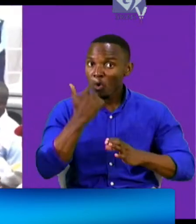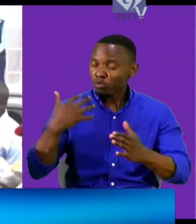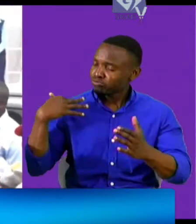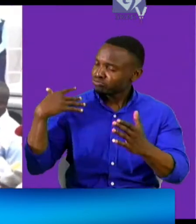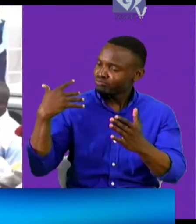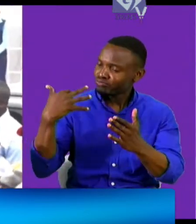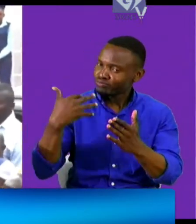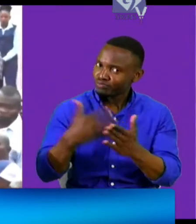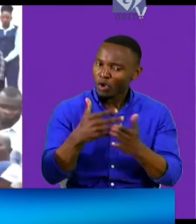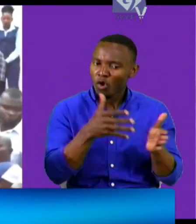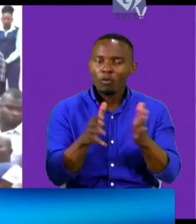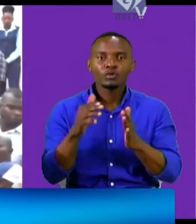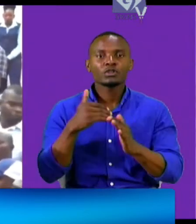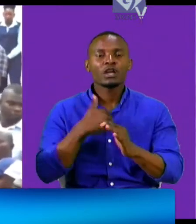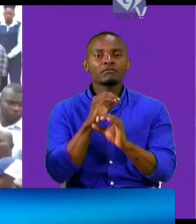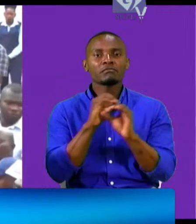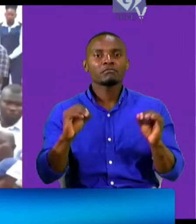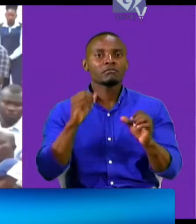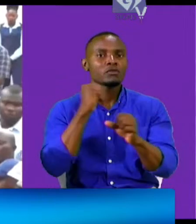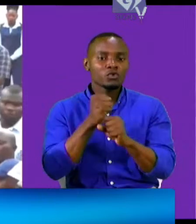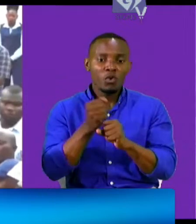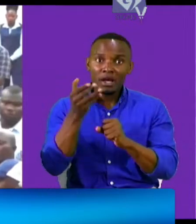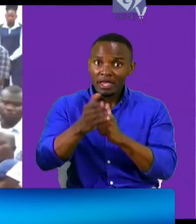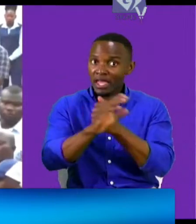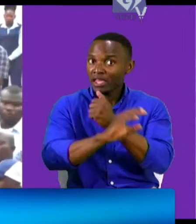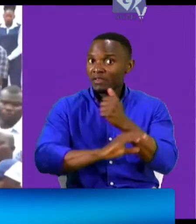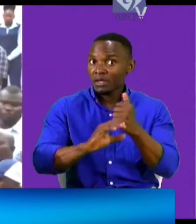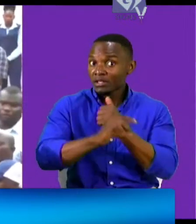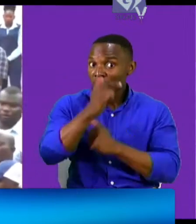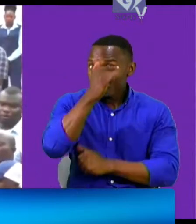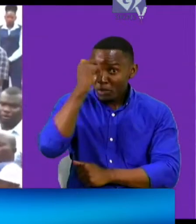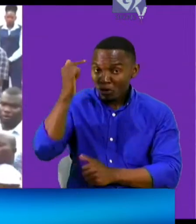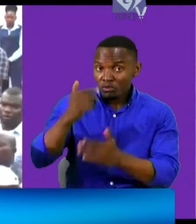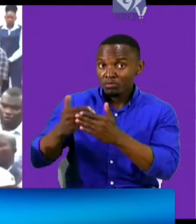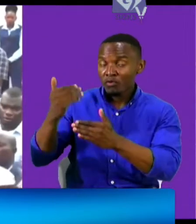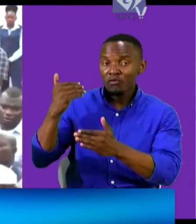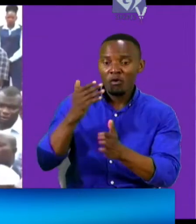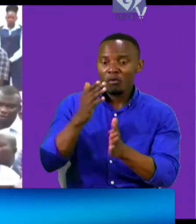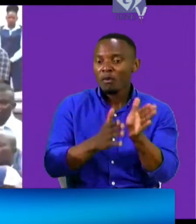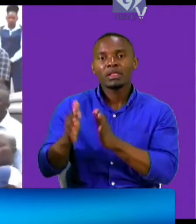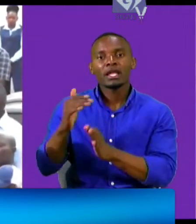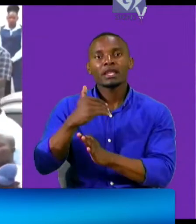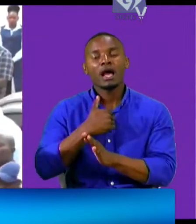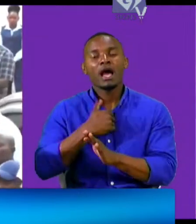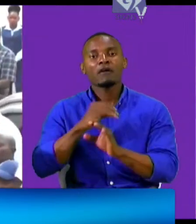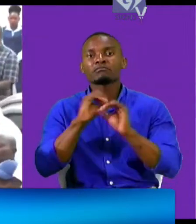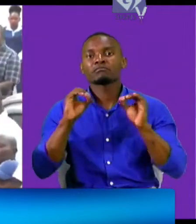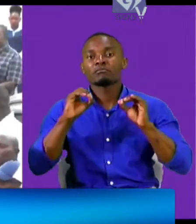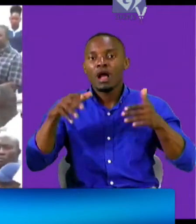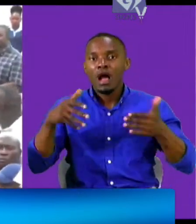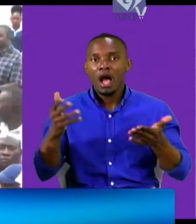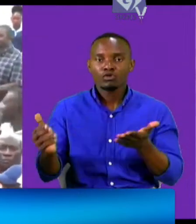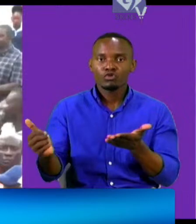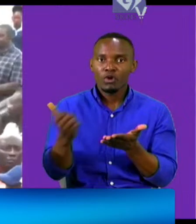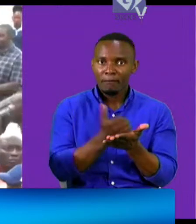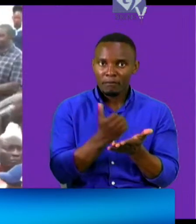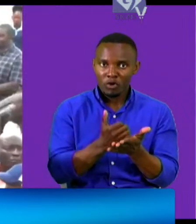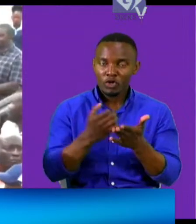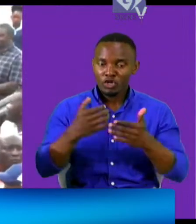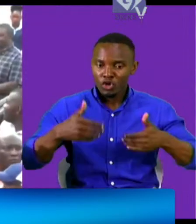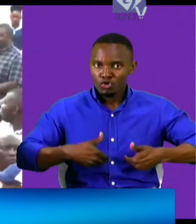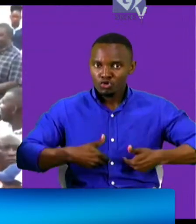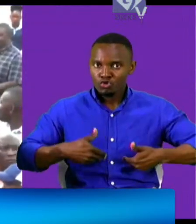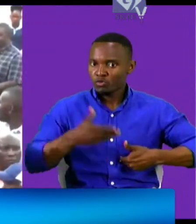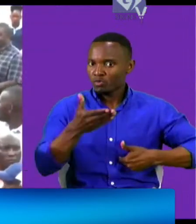had an opportunity to work in their country because there has been no plan on how to employ young people in Kenya. For